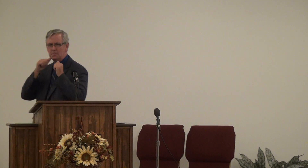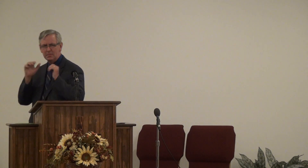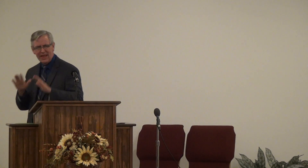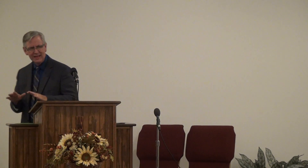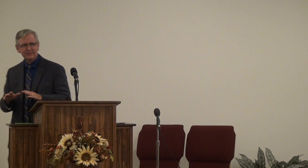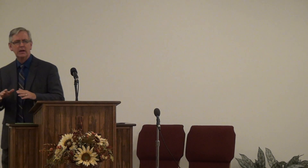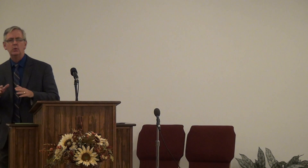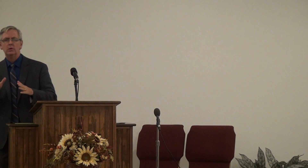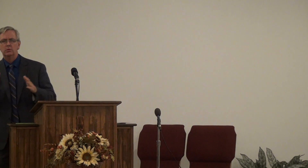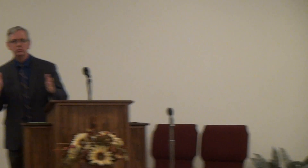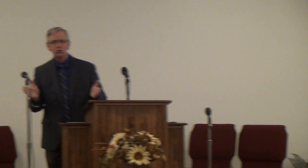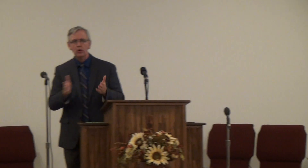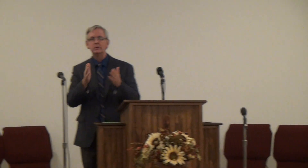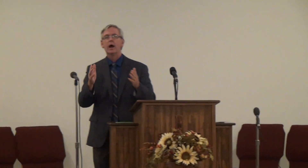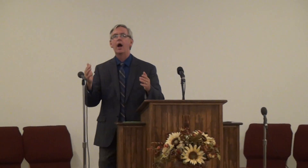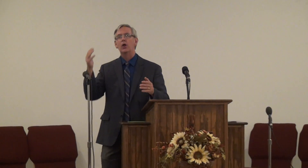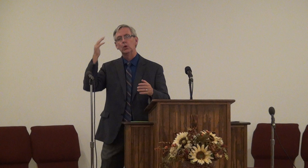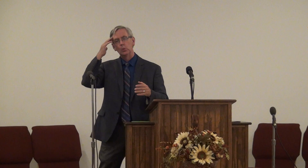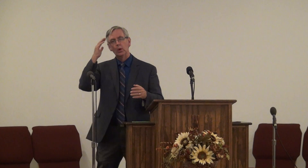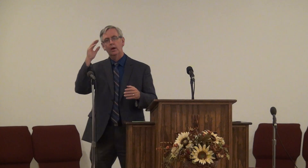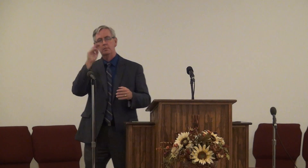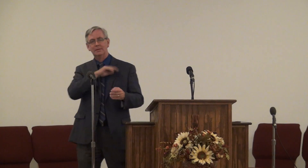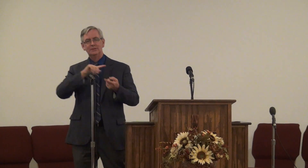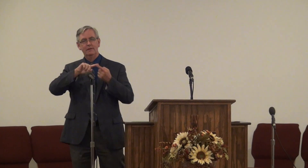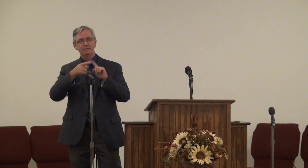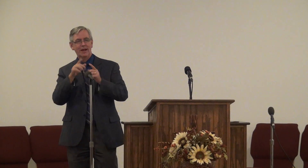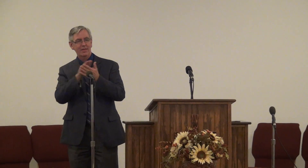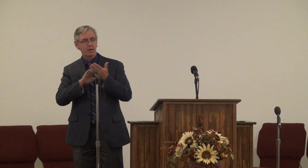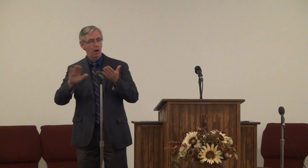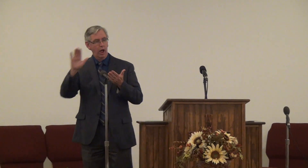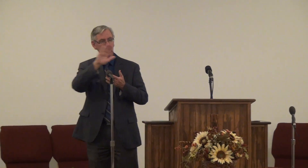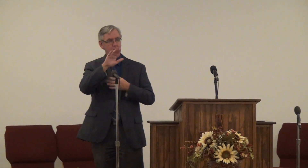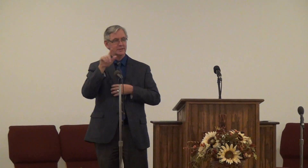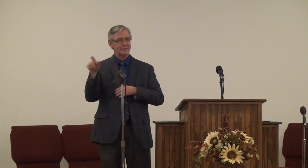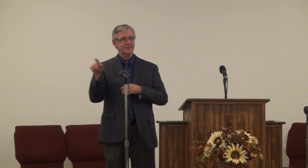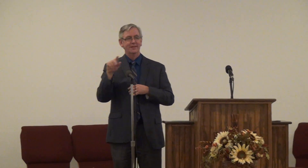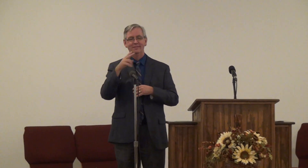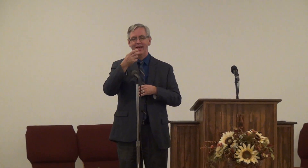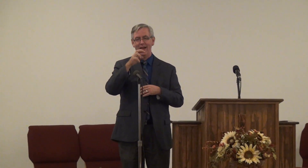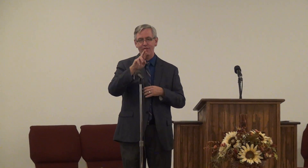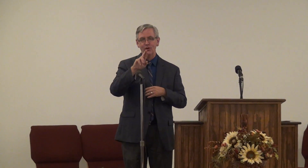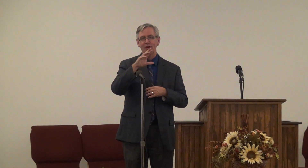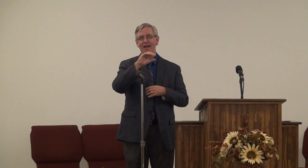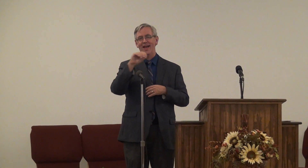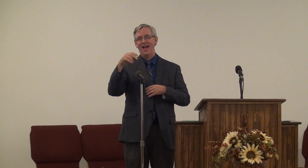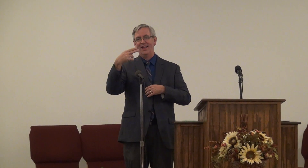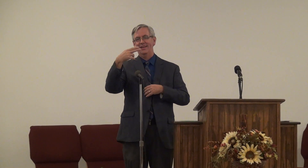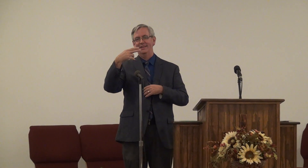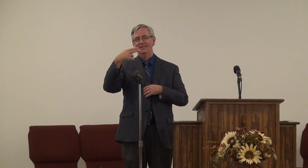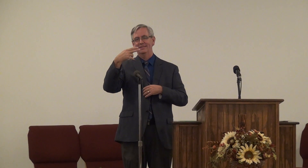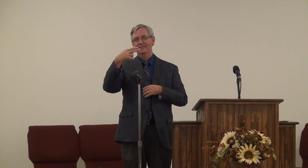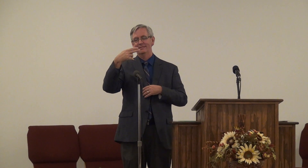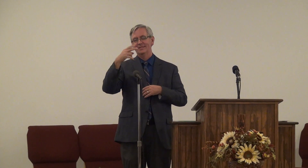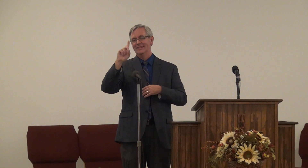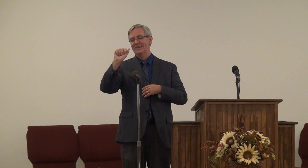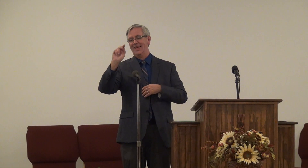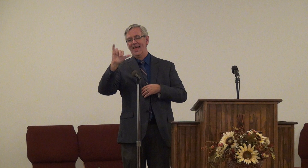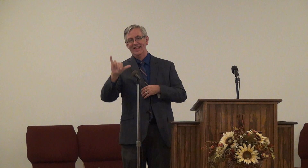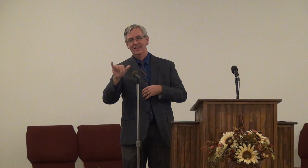came back home, and it was really a blessing to get to go. I also knew a missionary from our college.